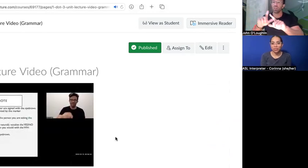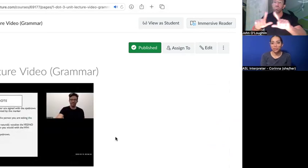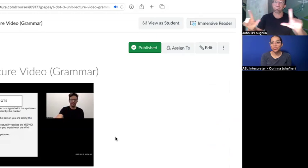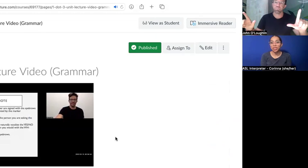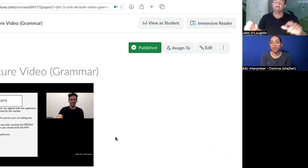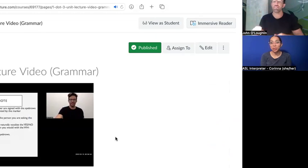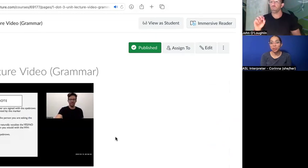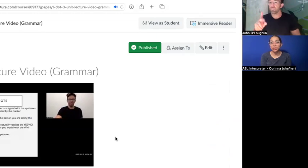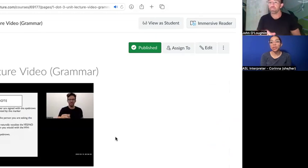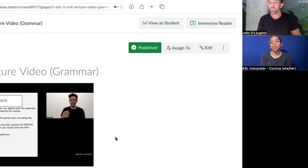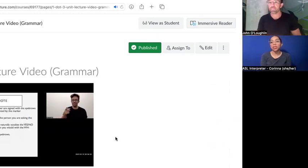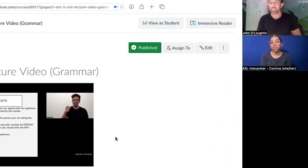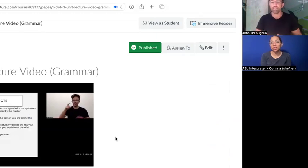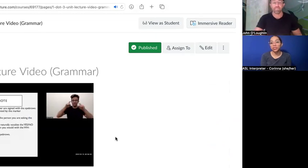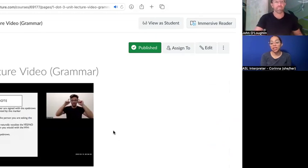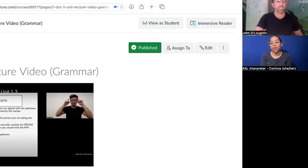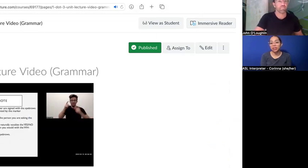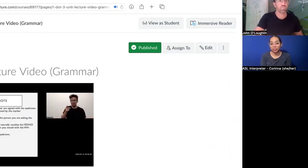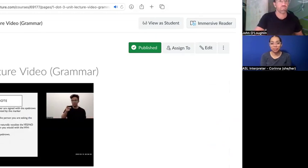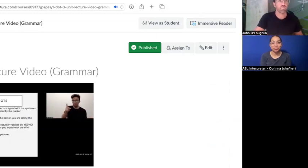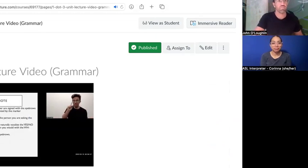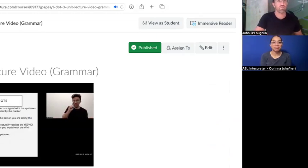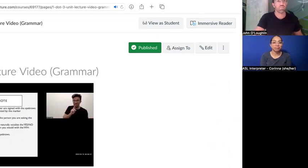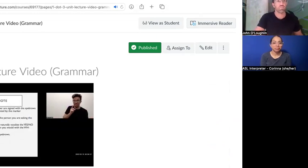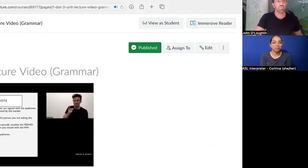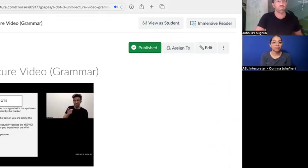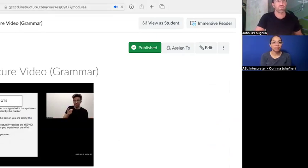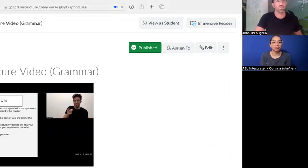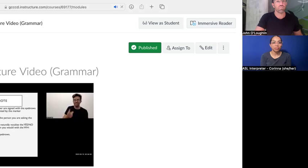So I have different videos. You can enlarge it if you'd like.